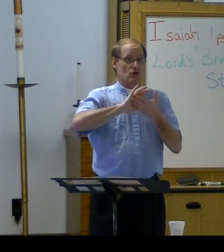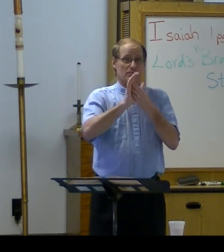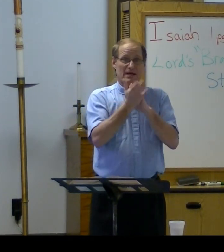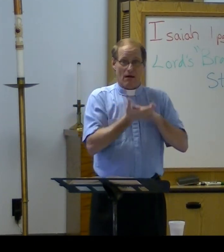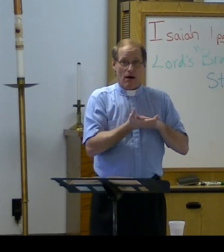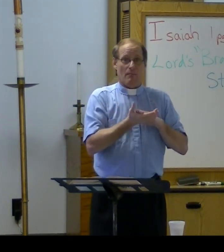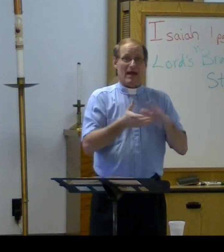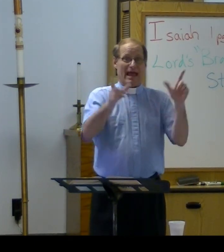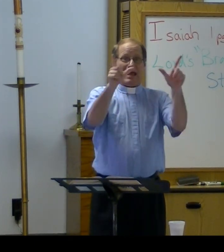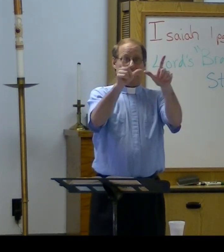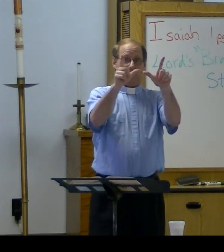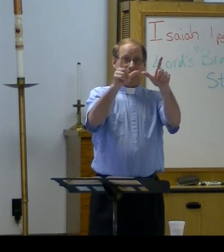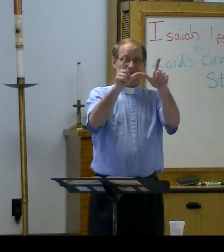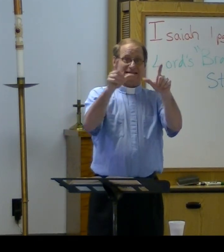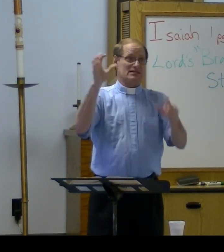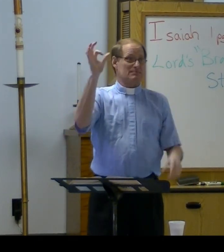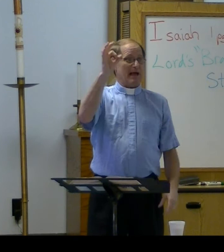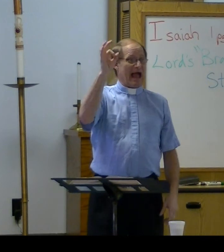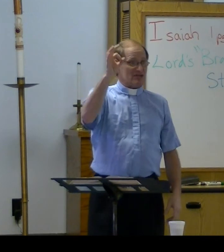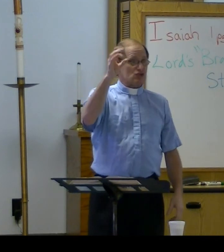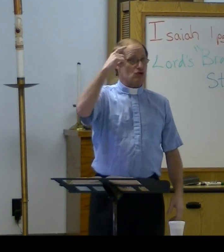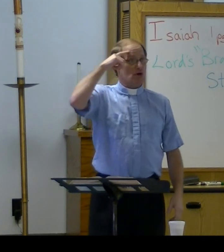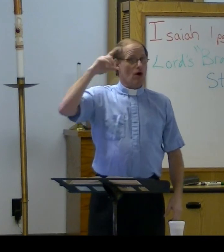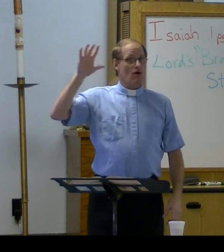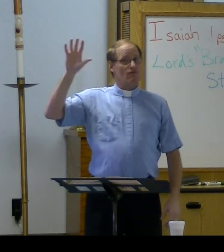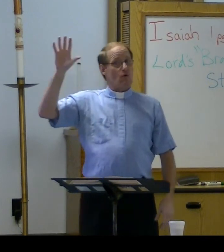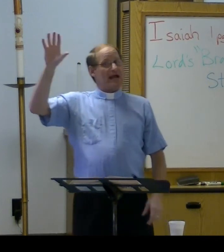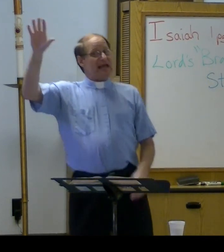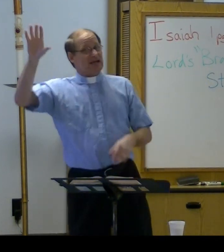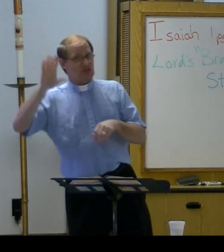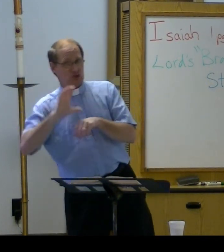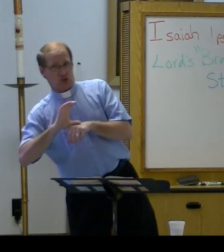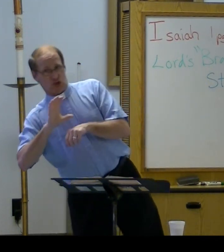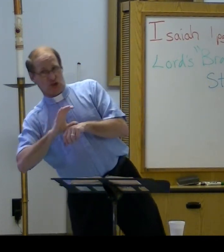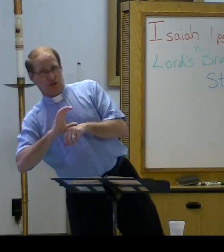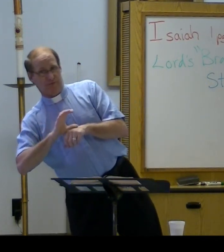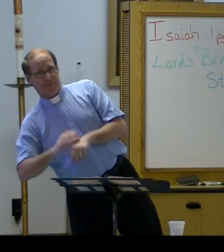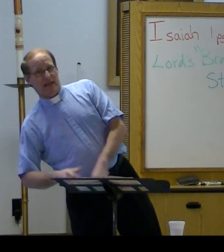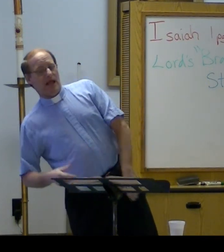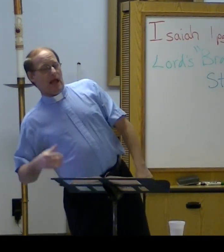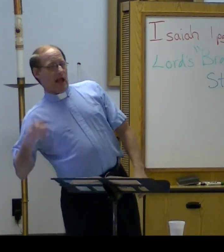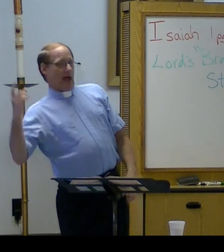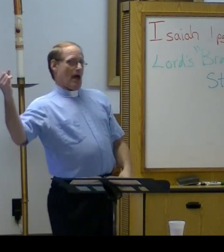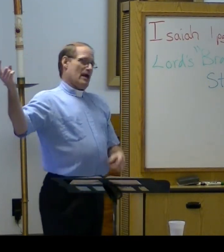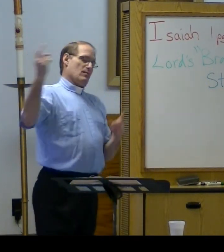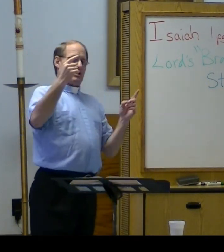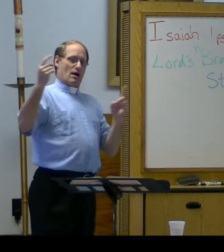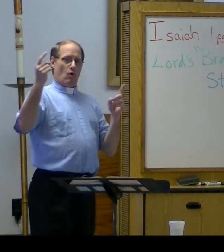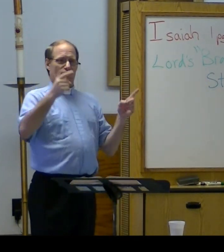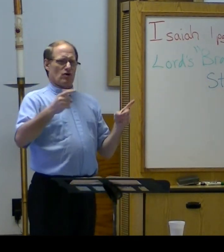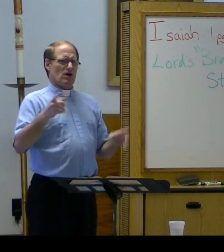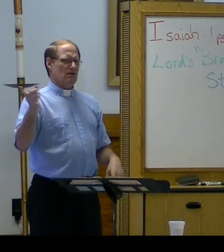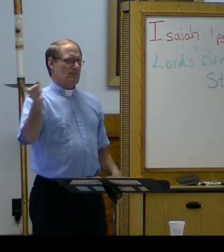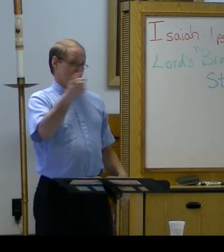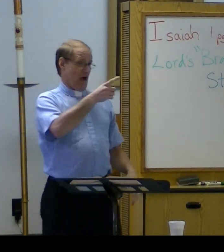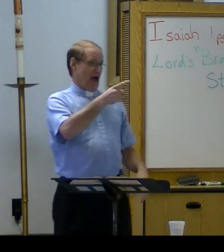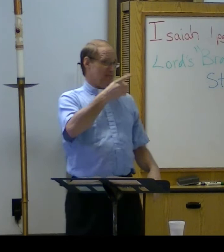could become a licensed pastor for his church. And he would come over. I